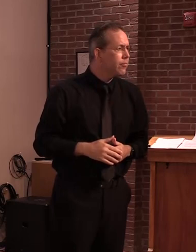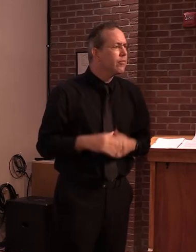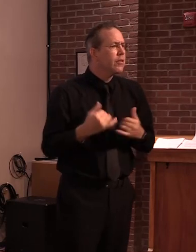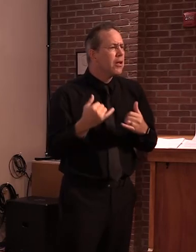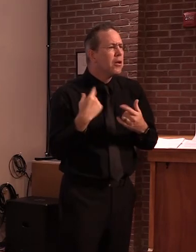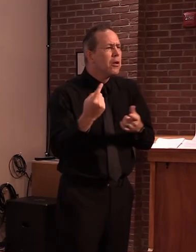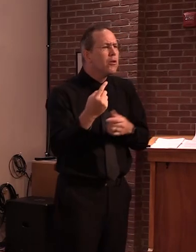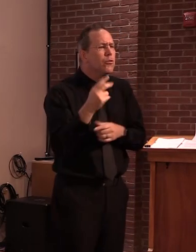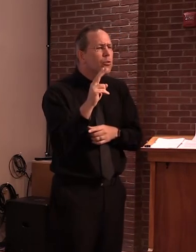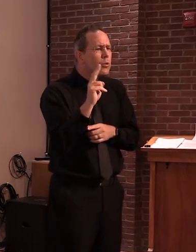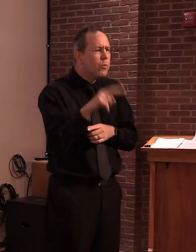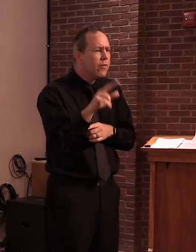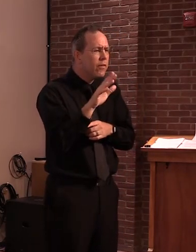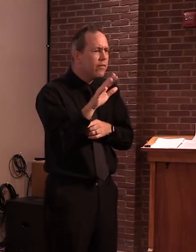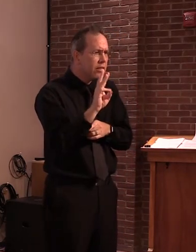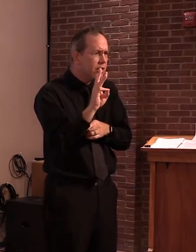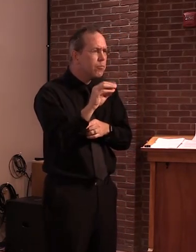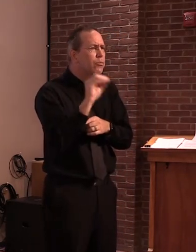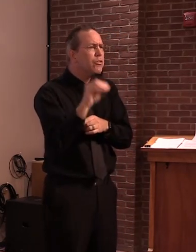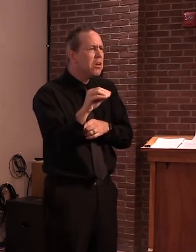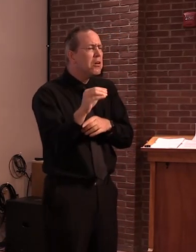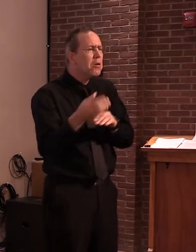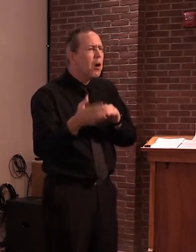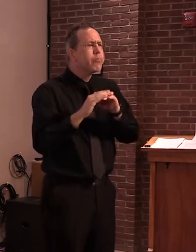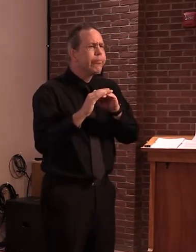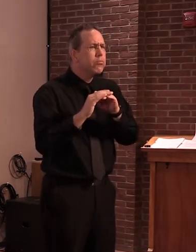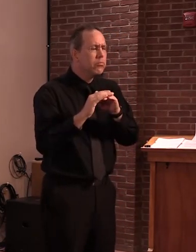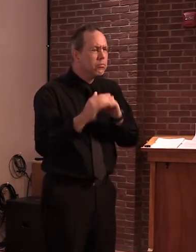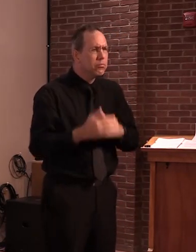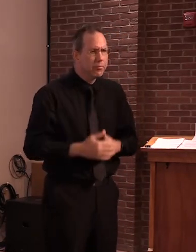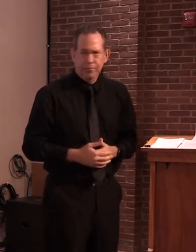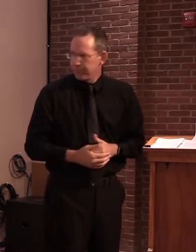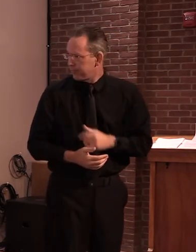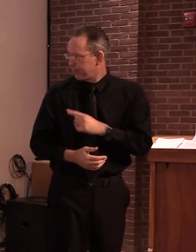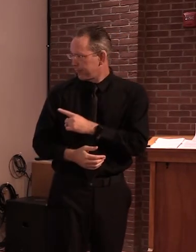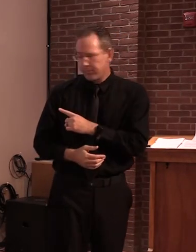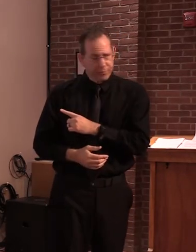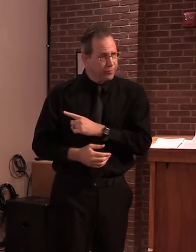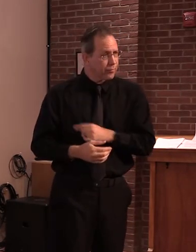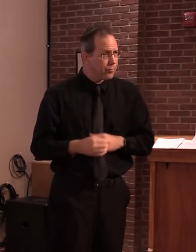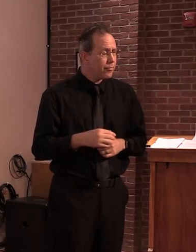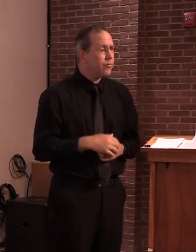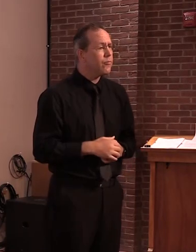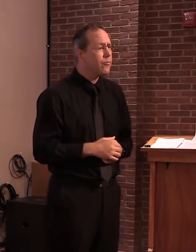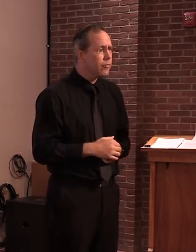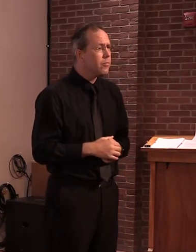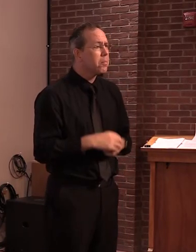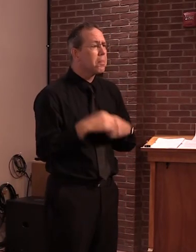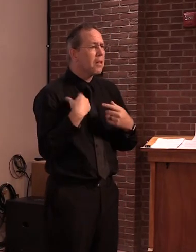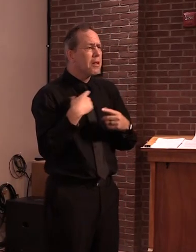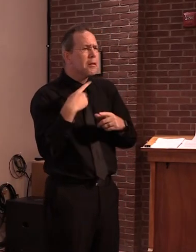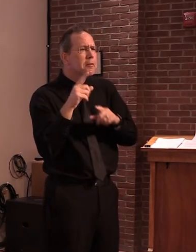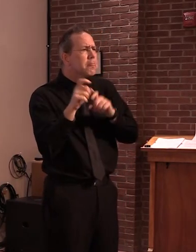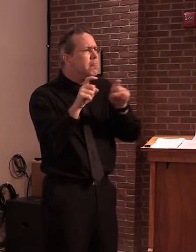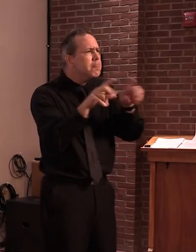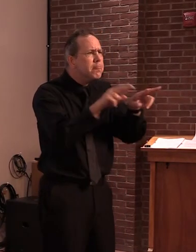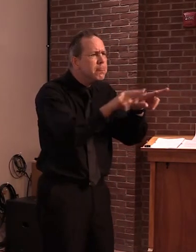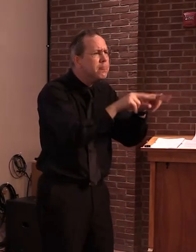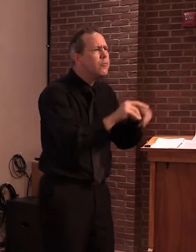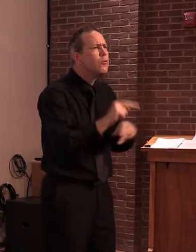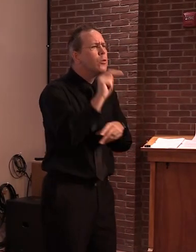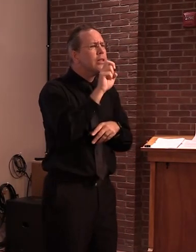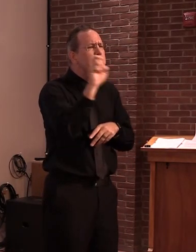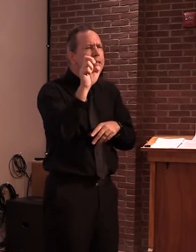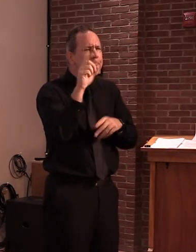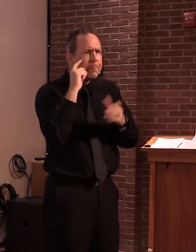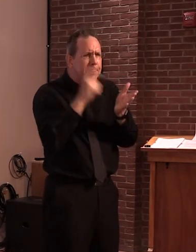2.5%. And when compared to the regional testing data, we can also see that any increase in new cases is outpacing